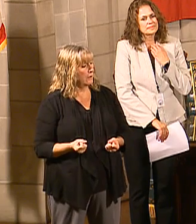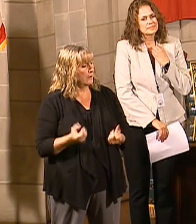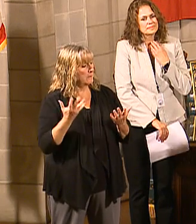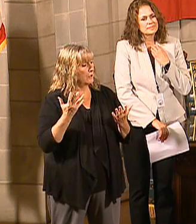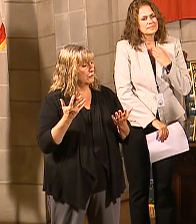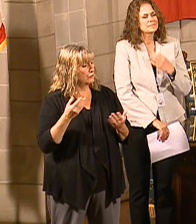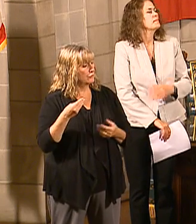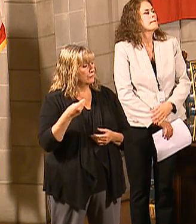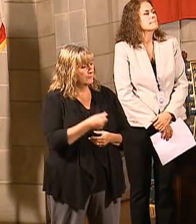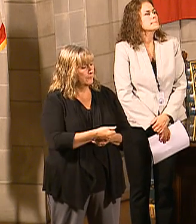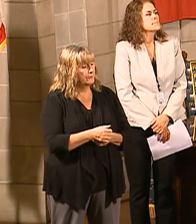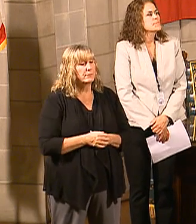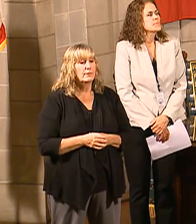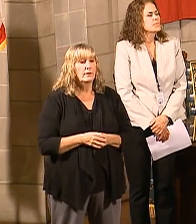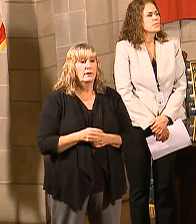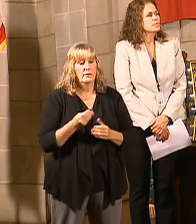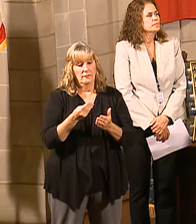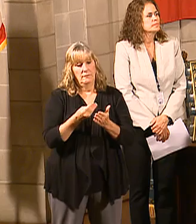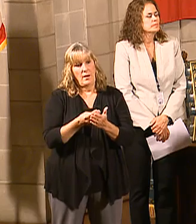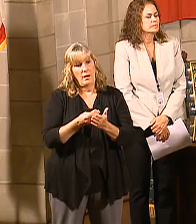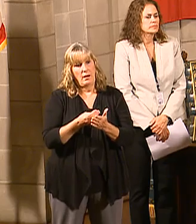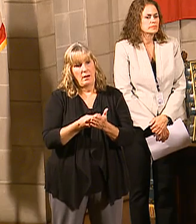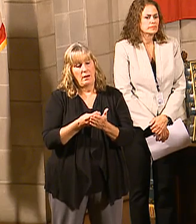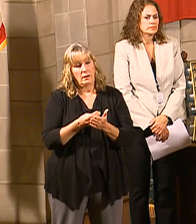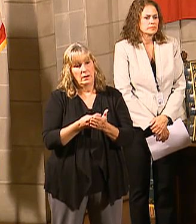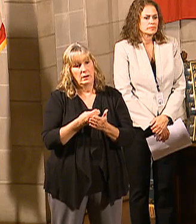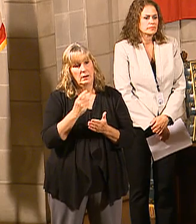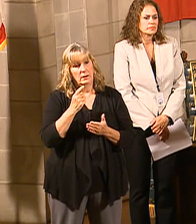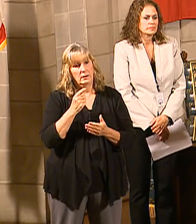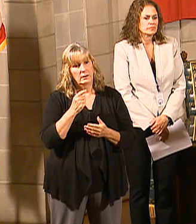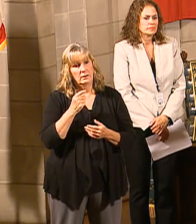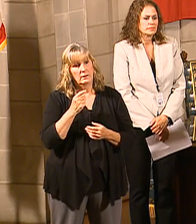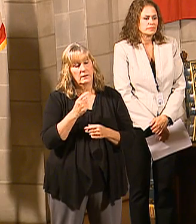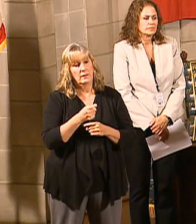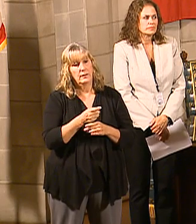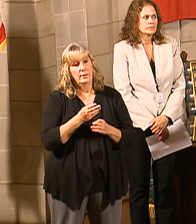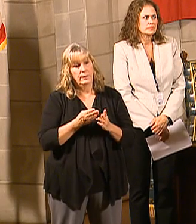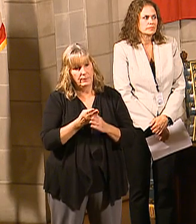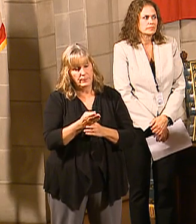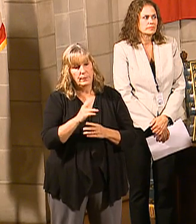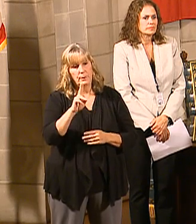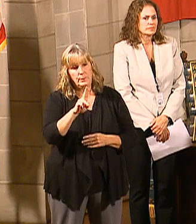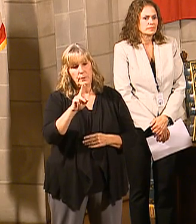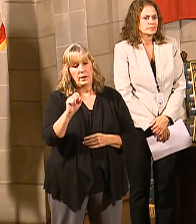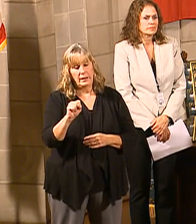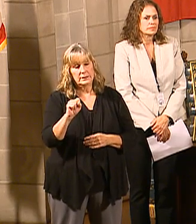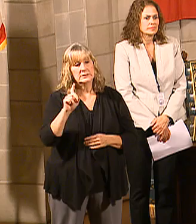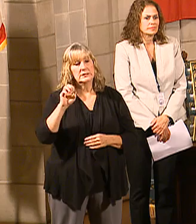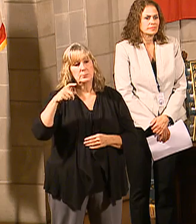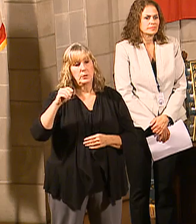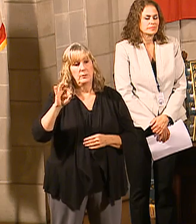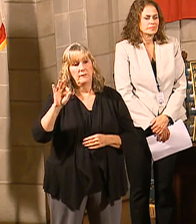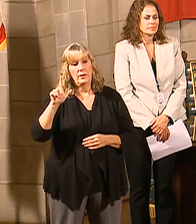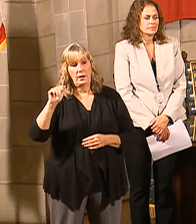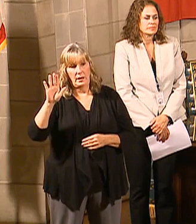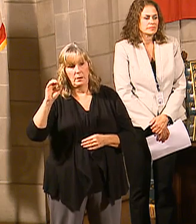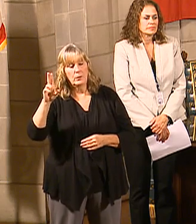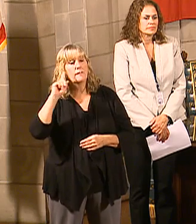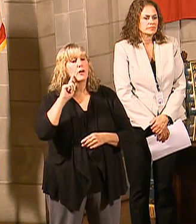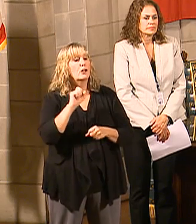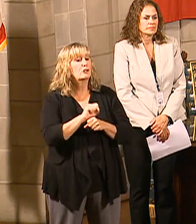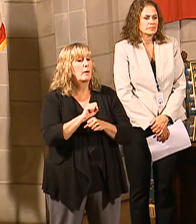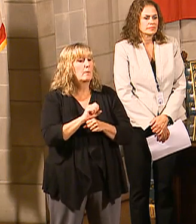take? So the funding from the, for the department, or comes through the U.S. Department of Labor for the job coaches, which we